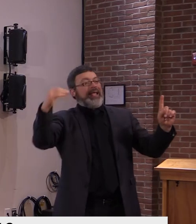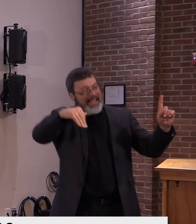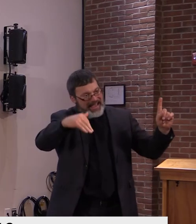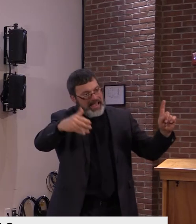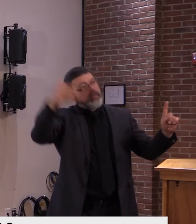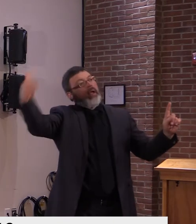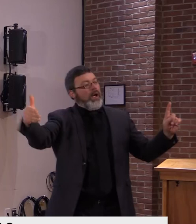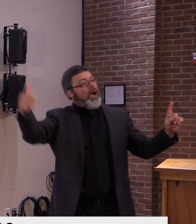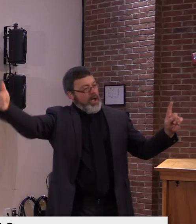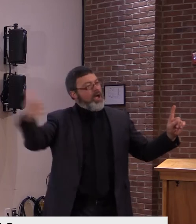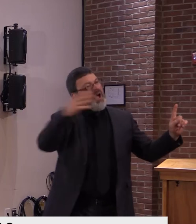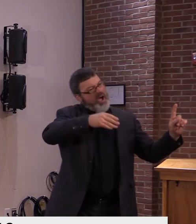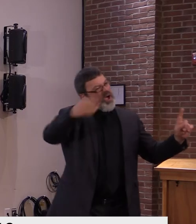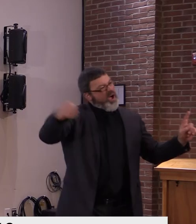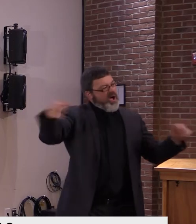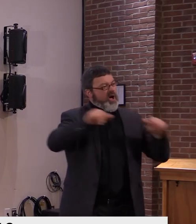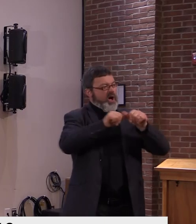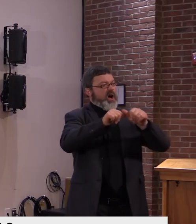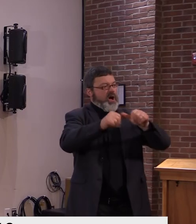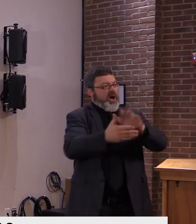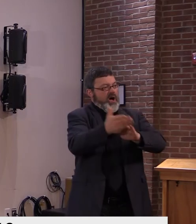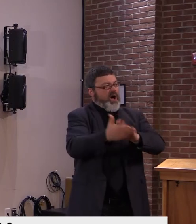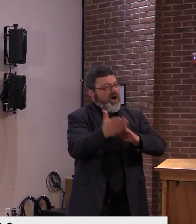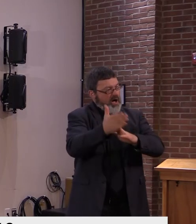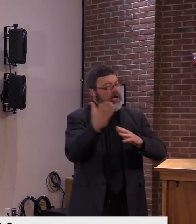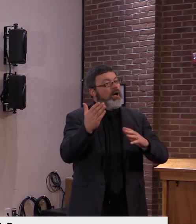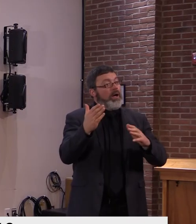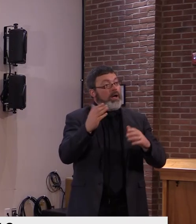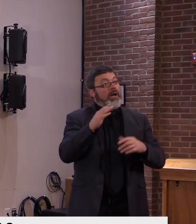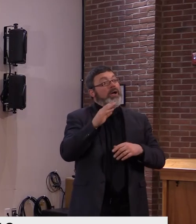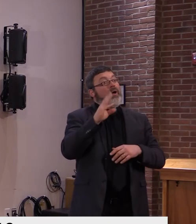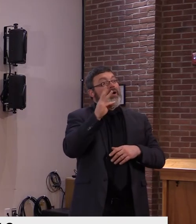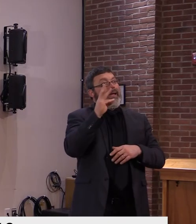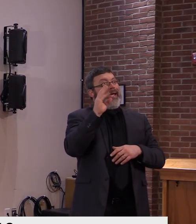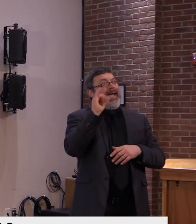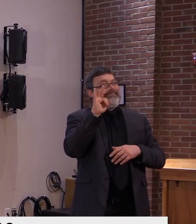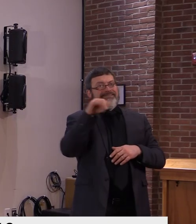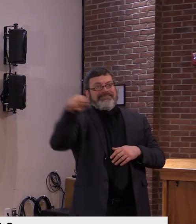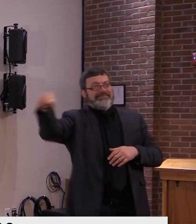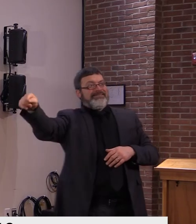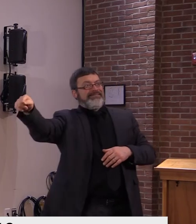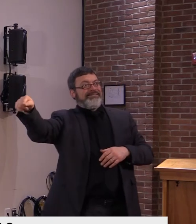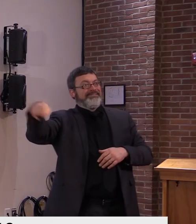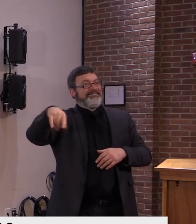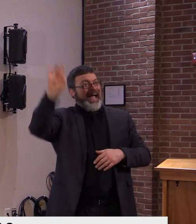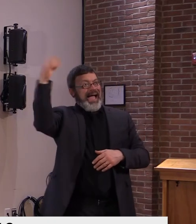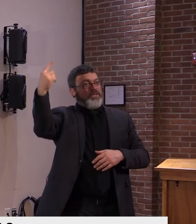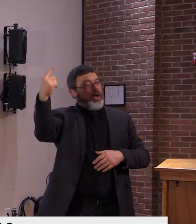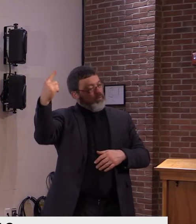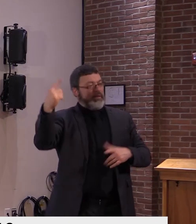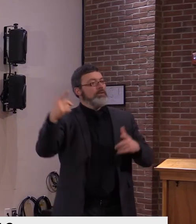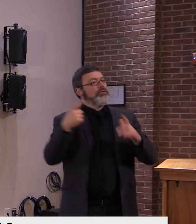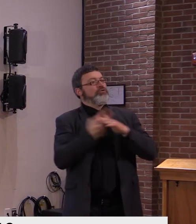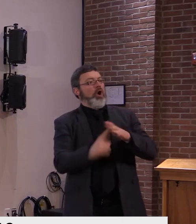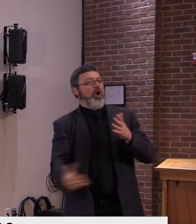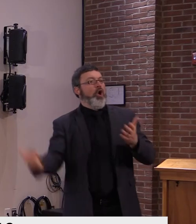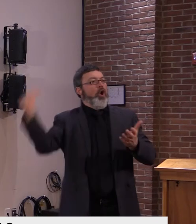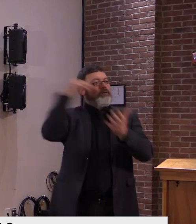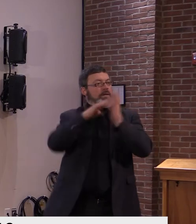you, because we know that's how these things tend to evolve. The other lesson we learned